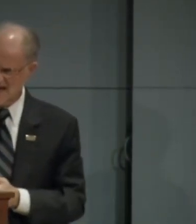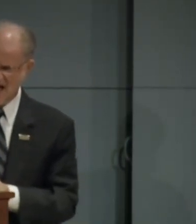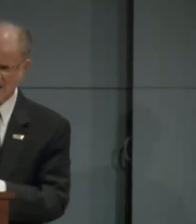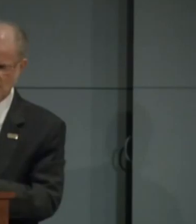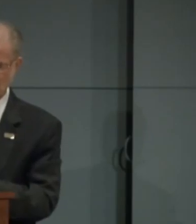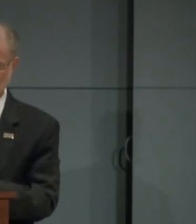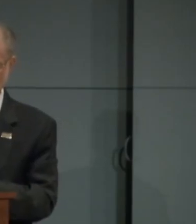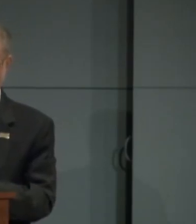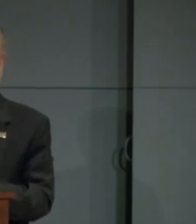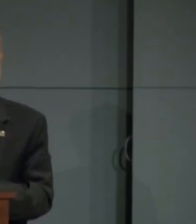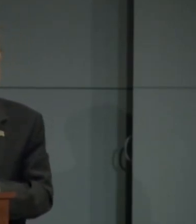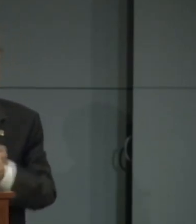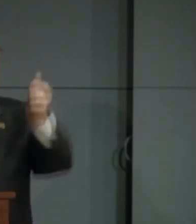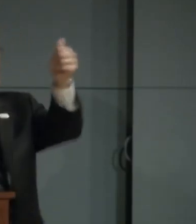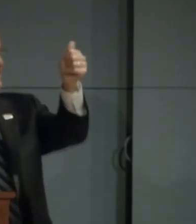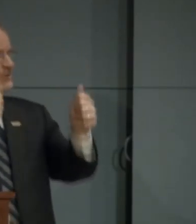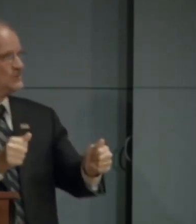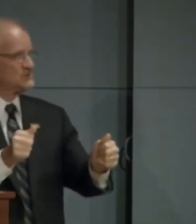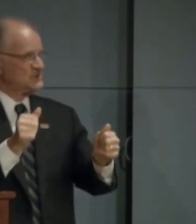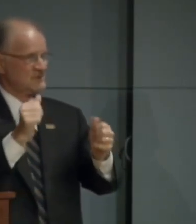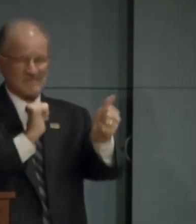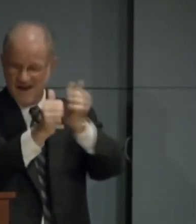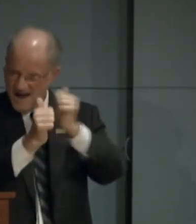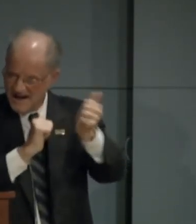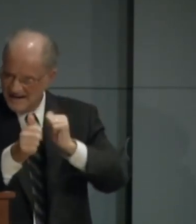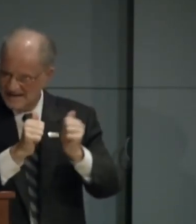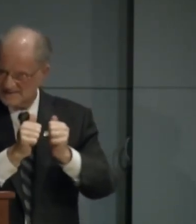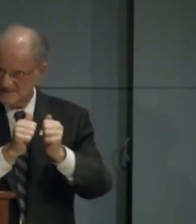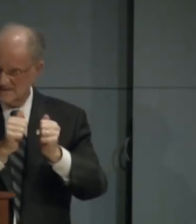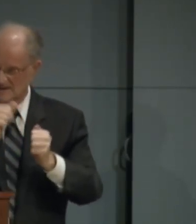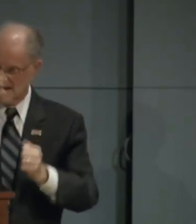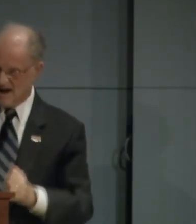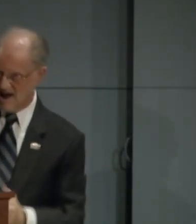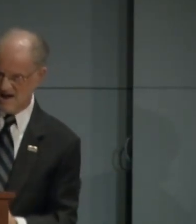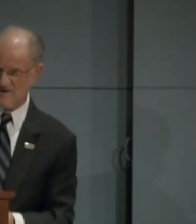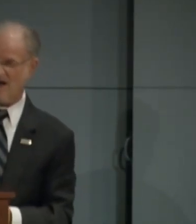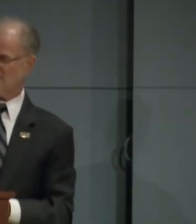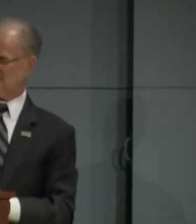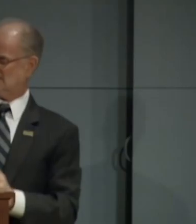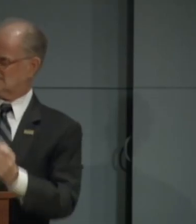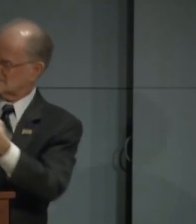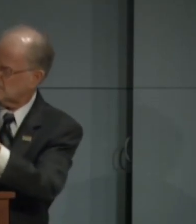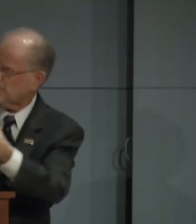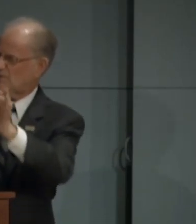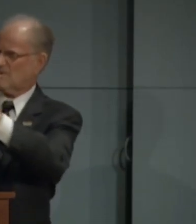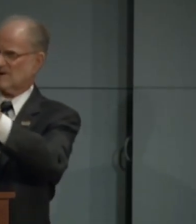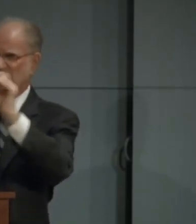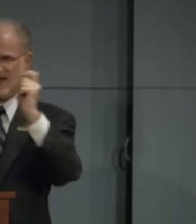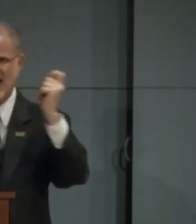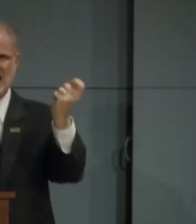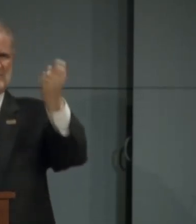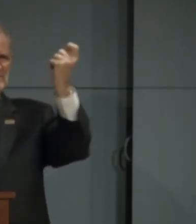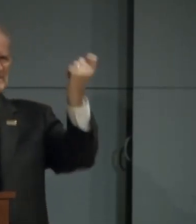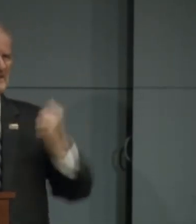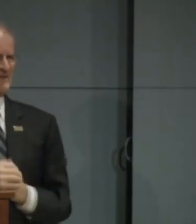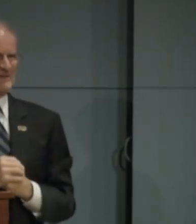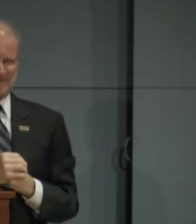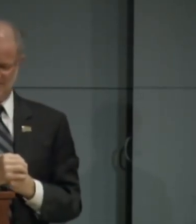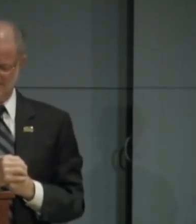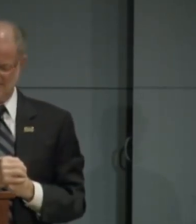D.C. and marked the beginning of the end of slavery in the United States.